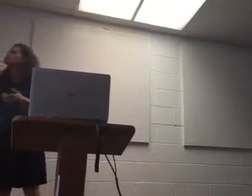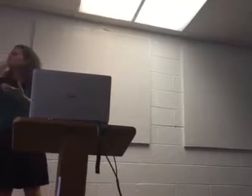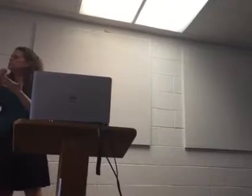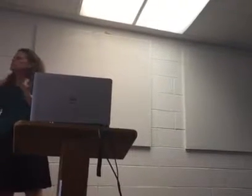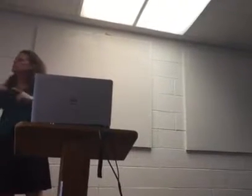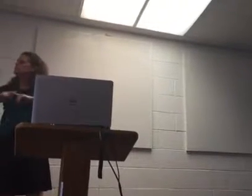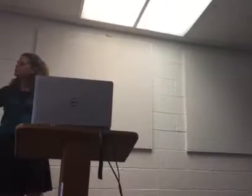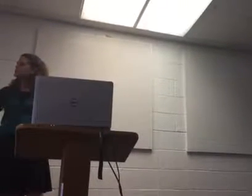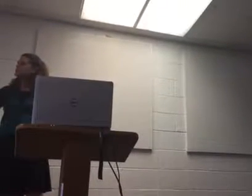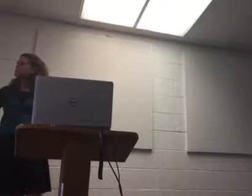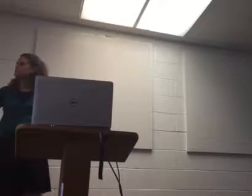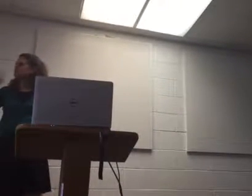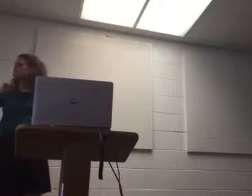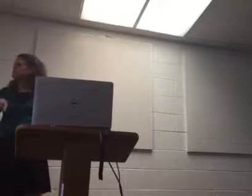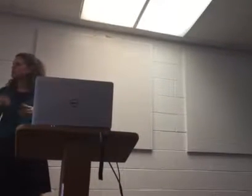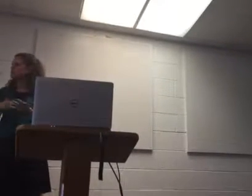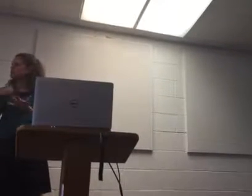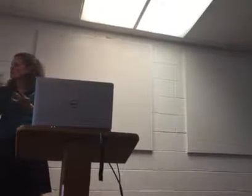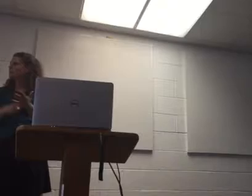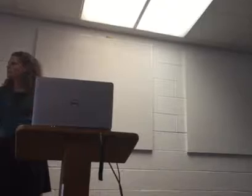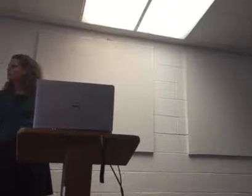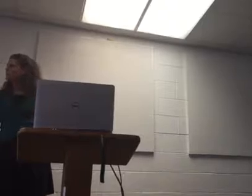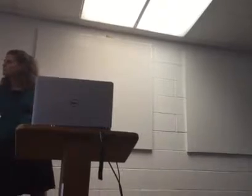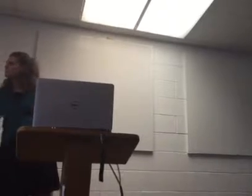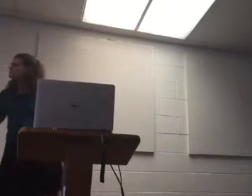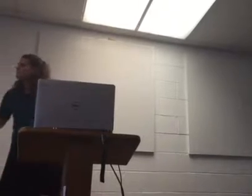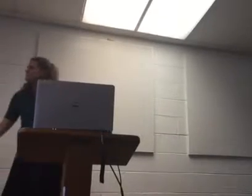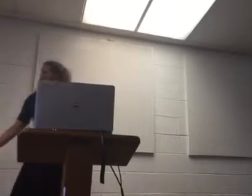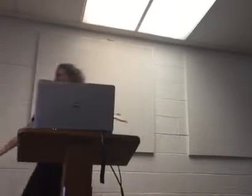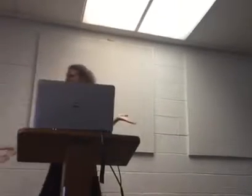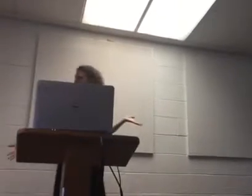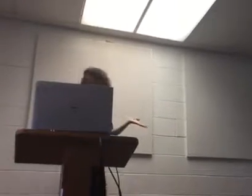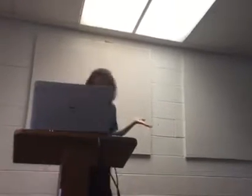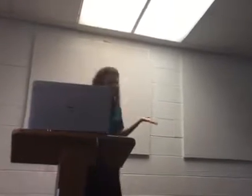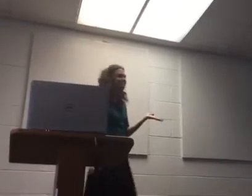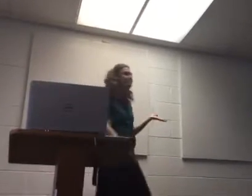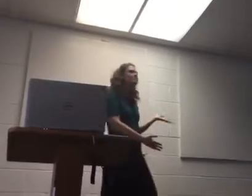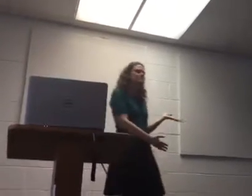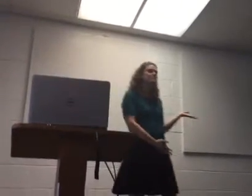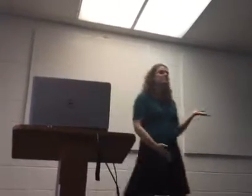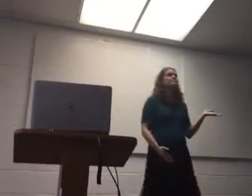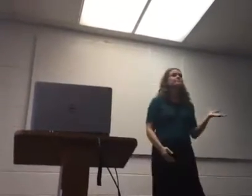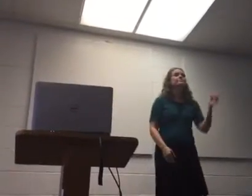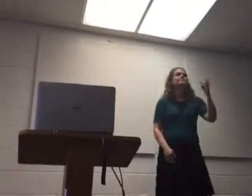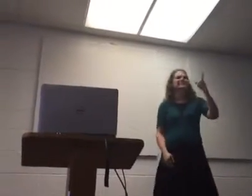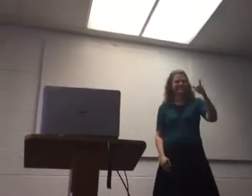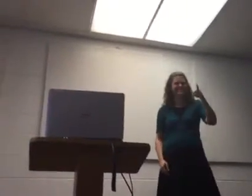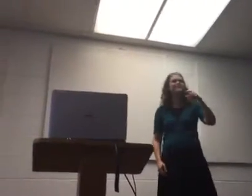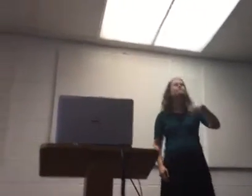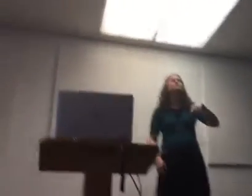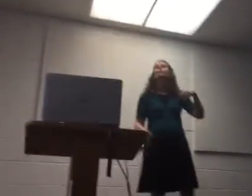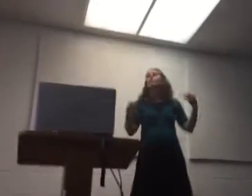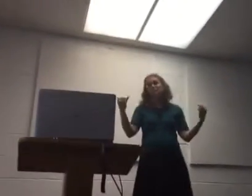Thank you so much. It's okay to be different, and it's good to have a different answer every once in a while. So it's all